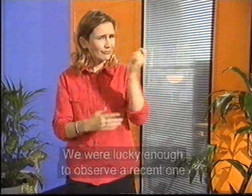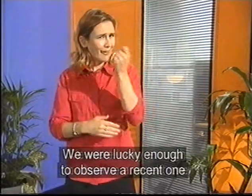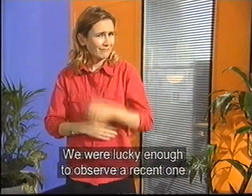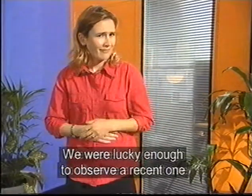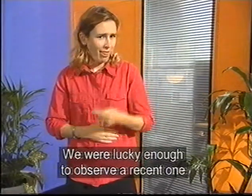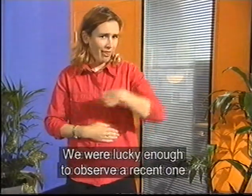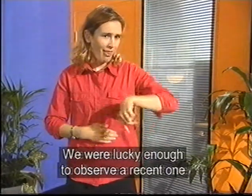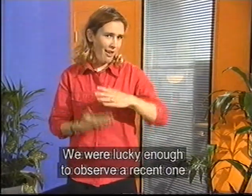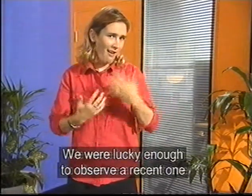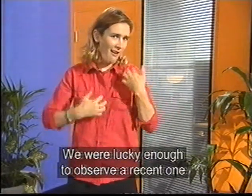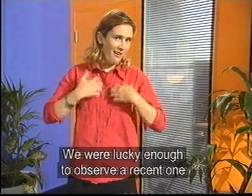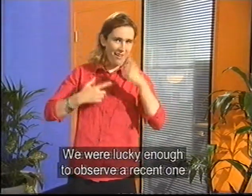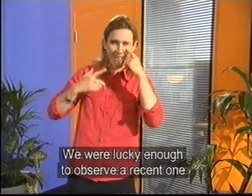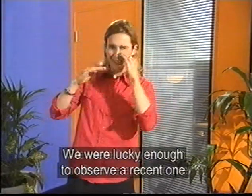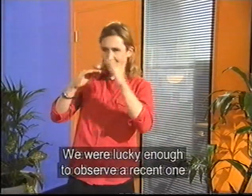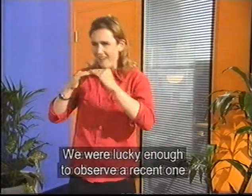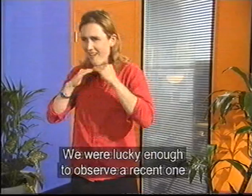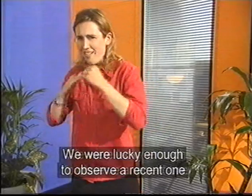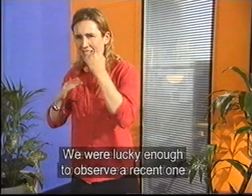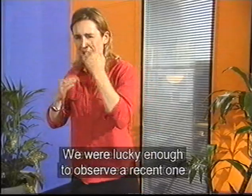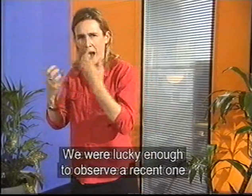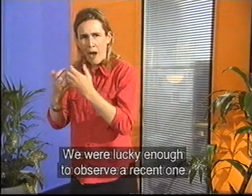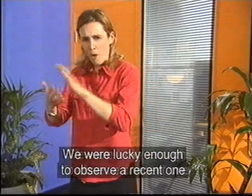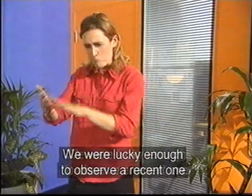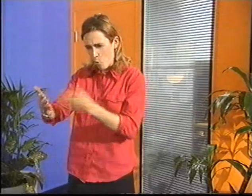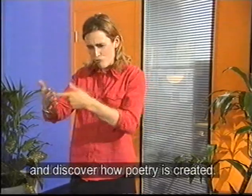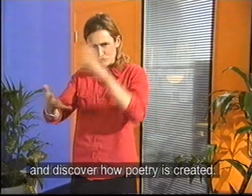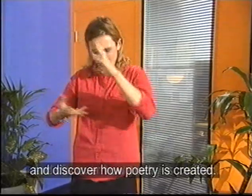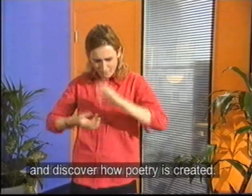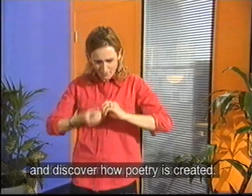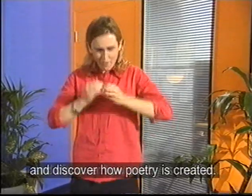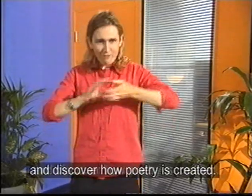were lucky enough to observe a recent one and discover how poetry is created.